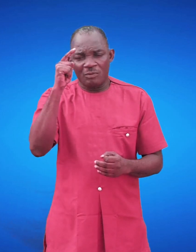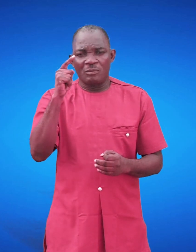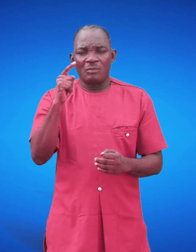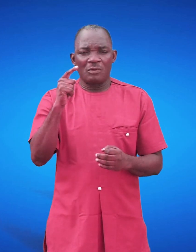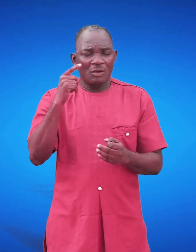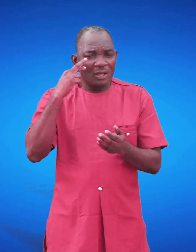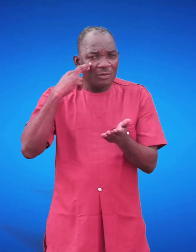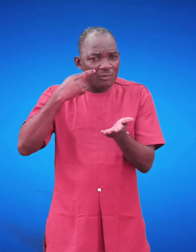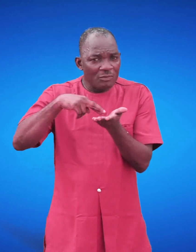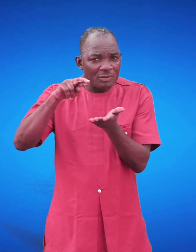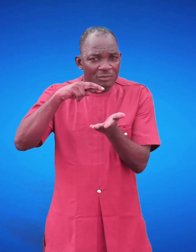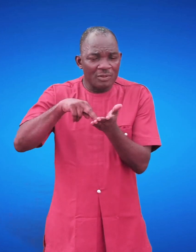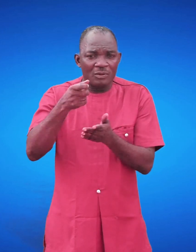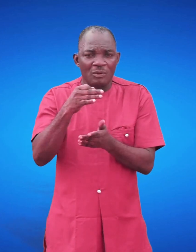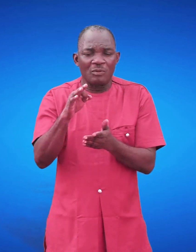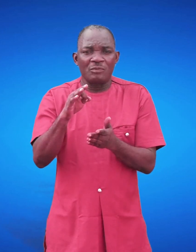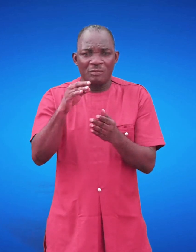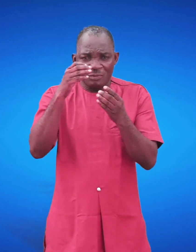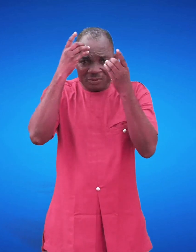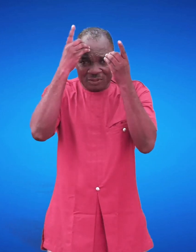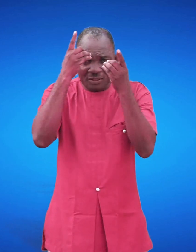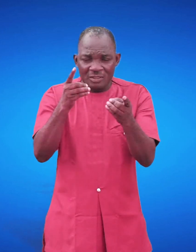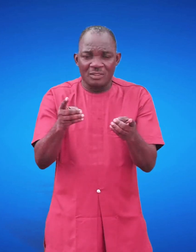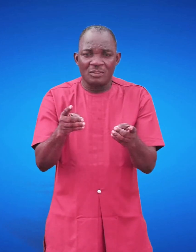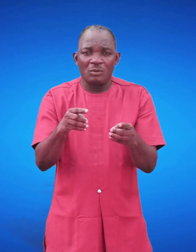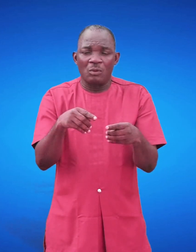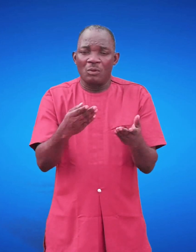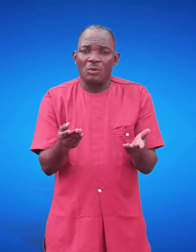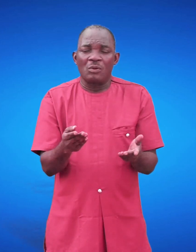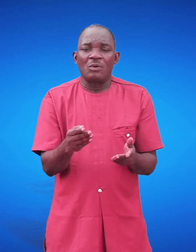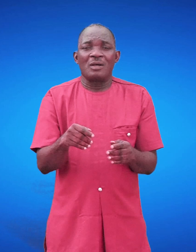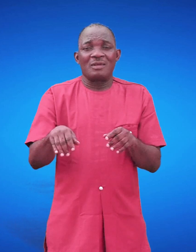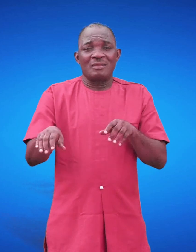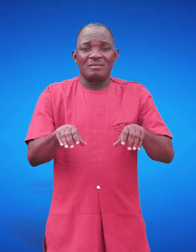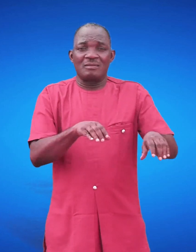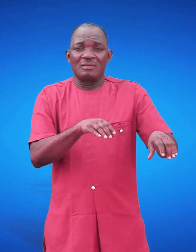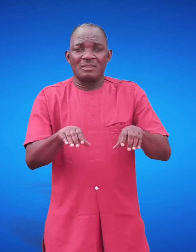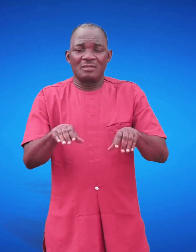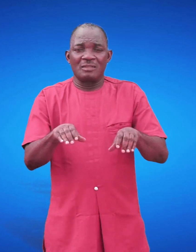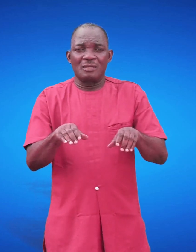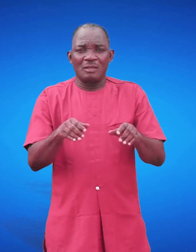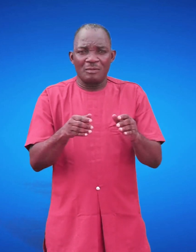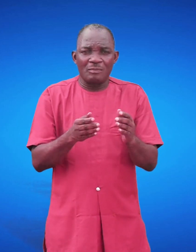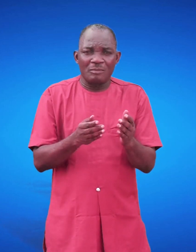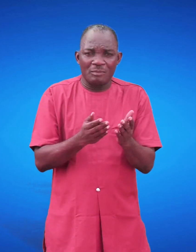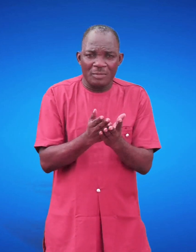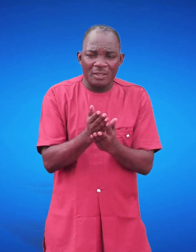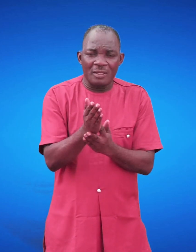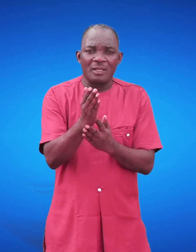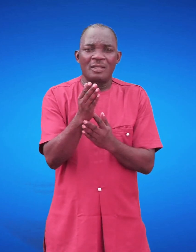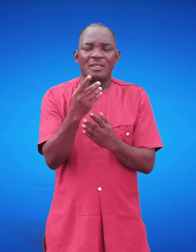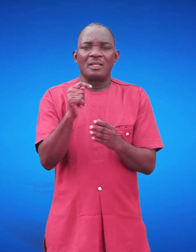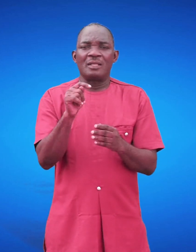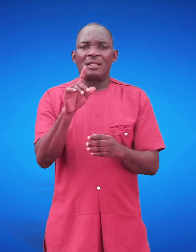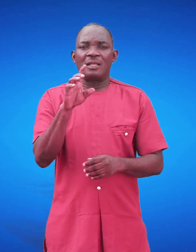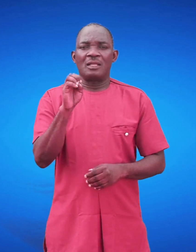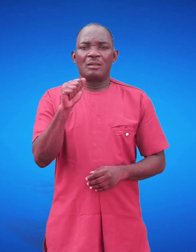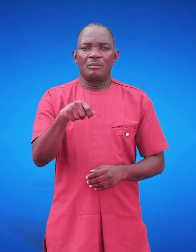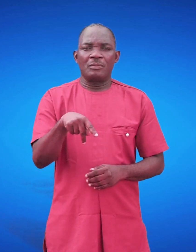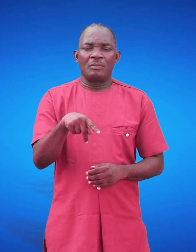review of a decision or an action taken by the LEAP program.